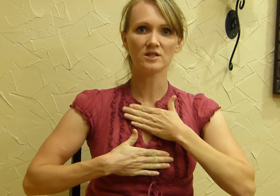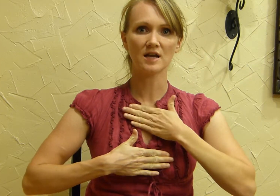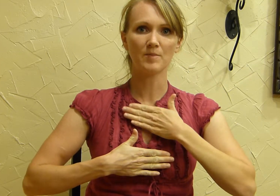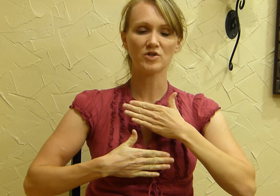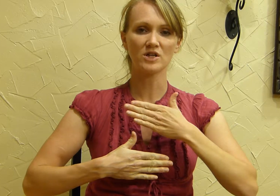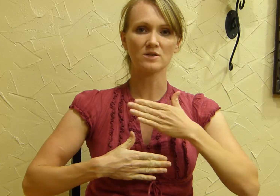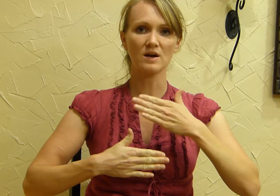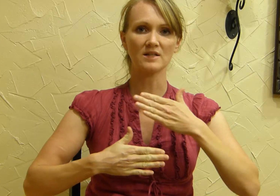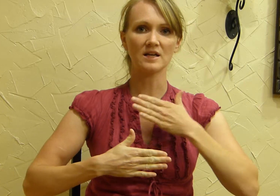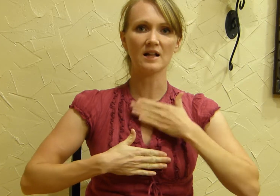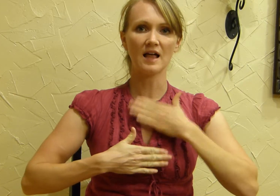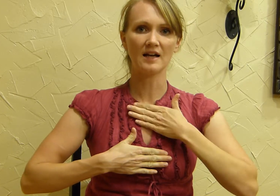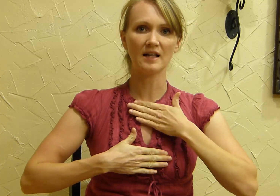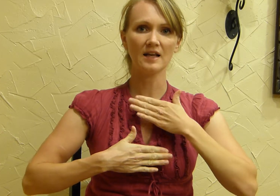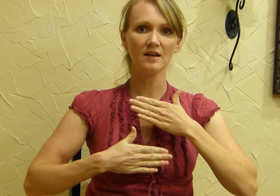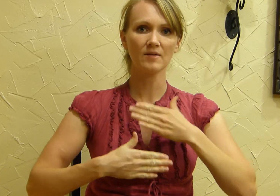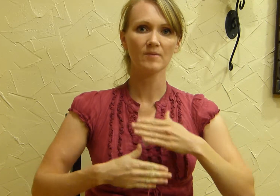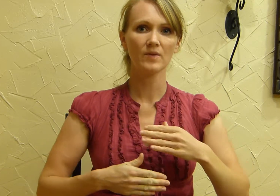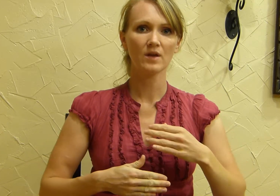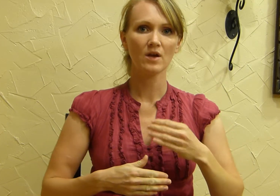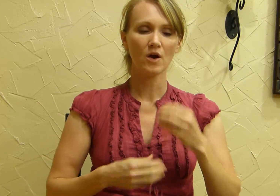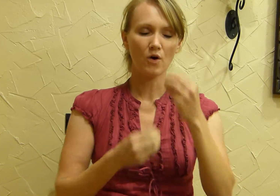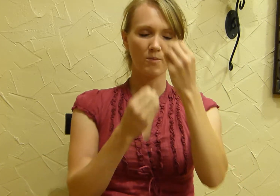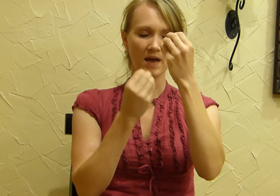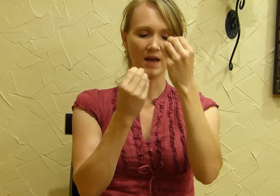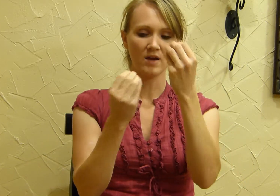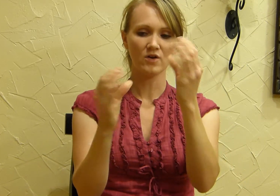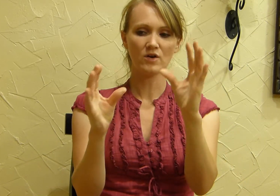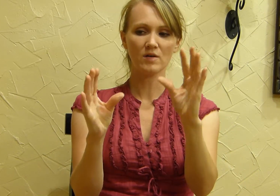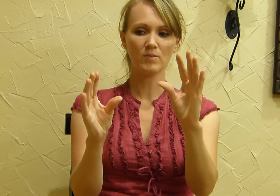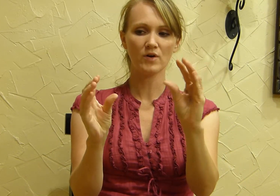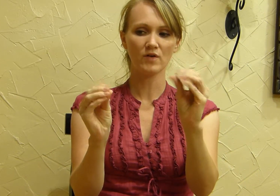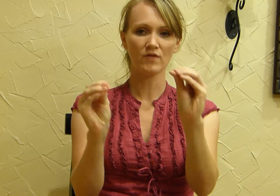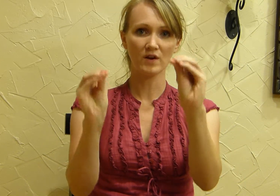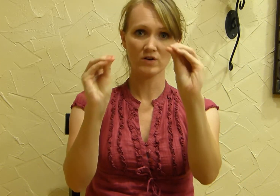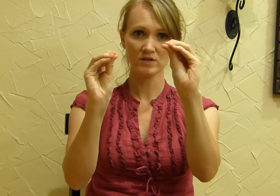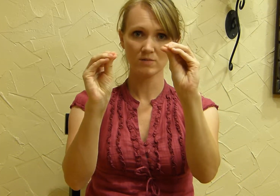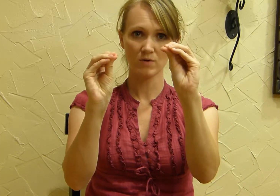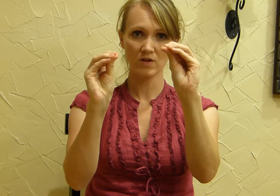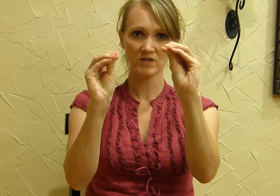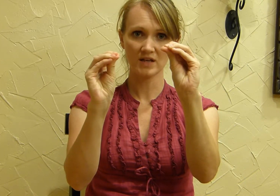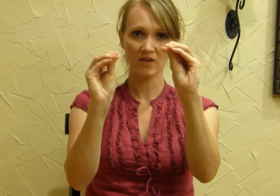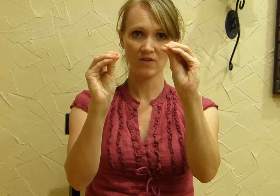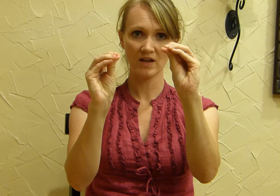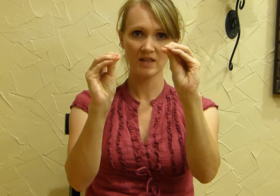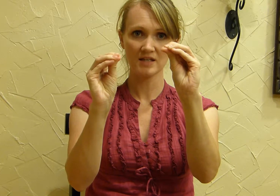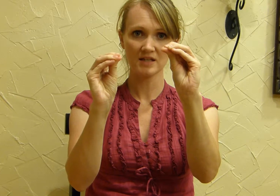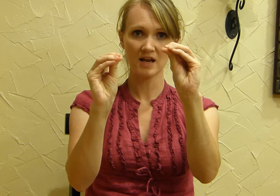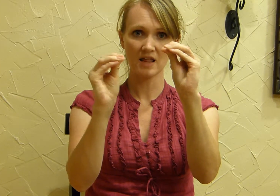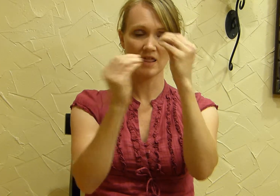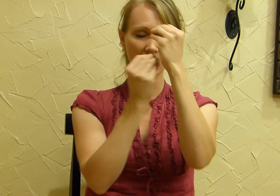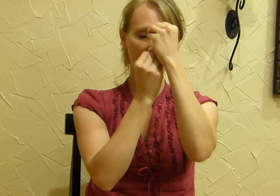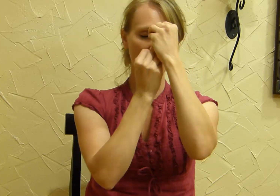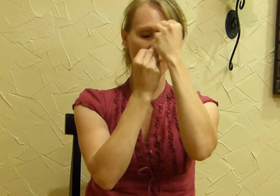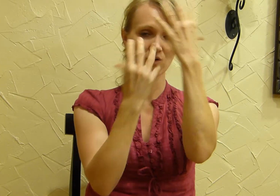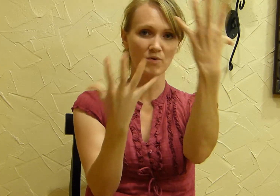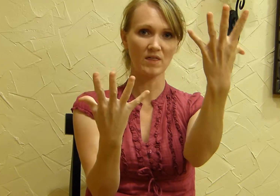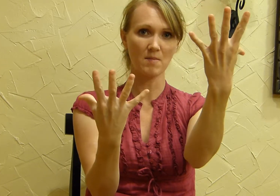tap your chest twice. Gladly. Obey. You're going to put your fingers close together like this, and then you bring them